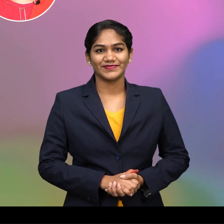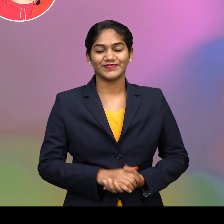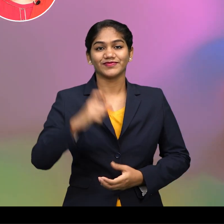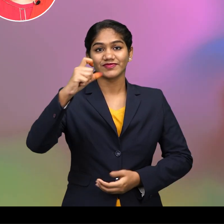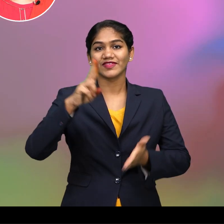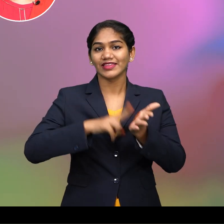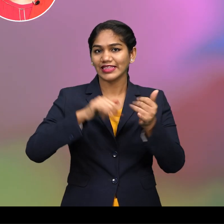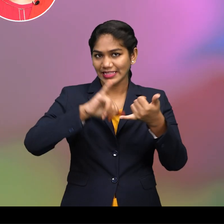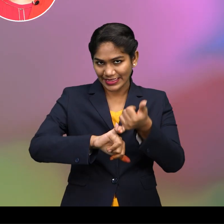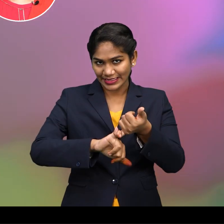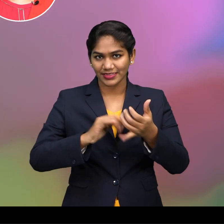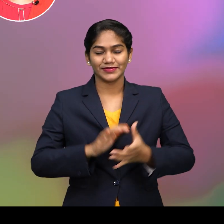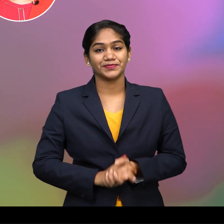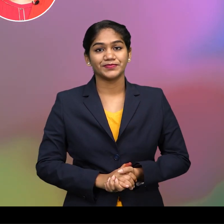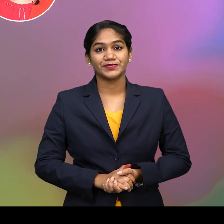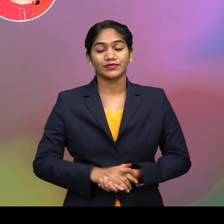CNS,